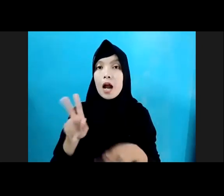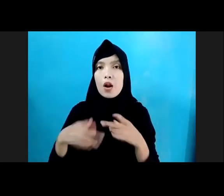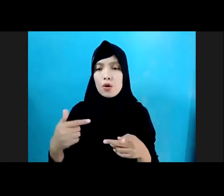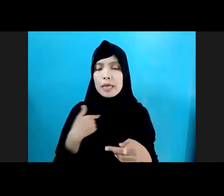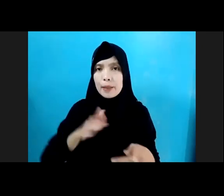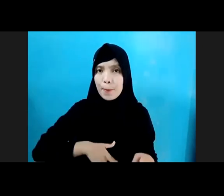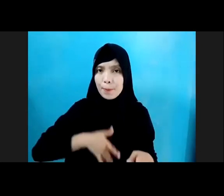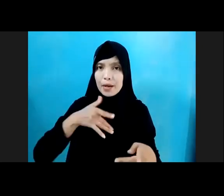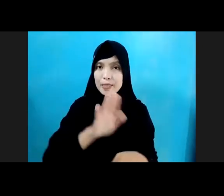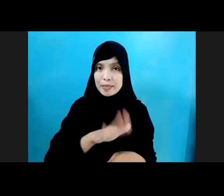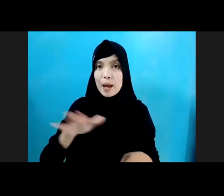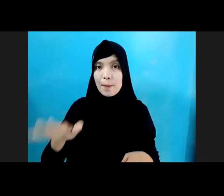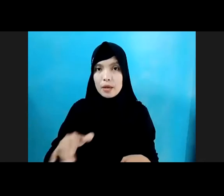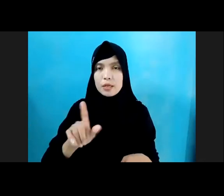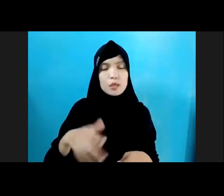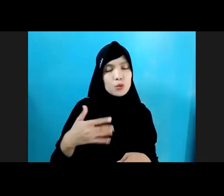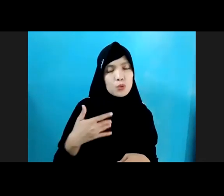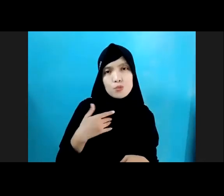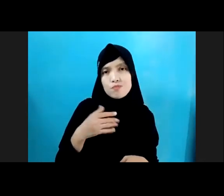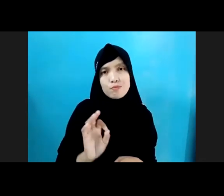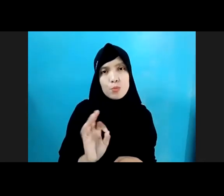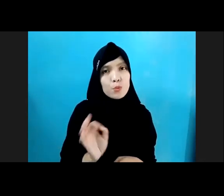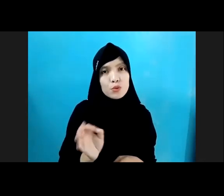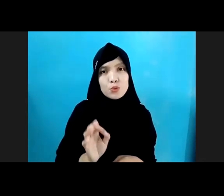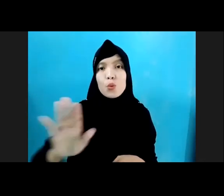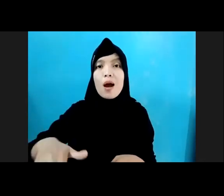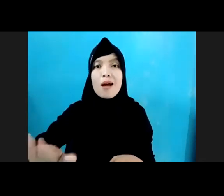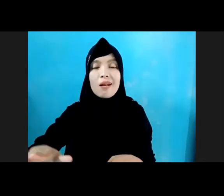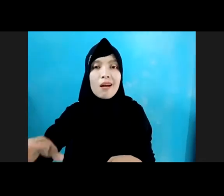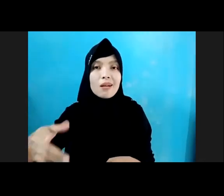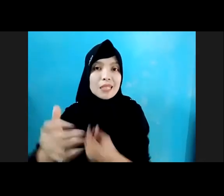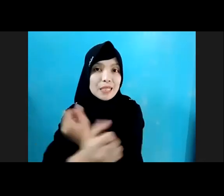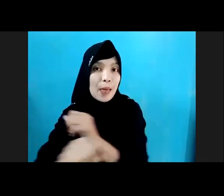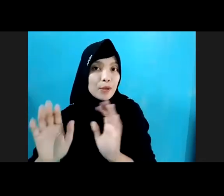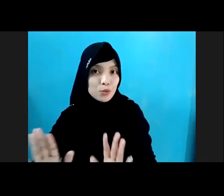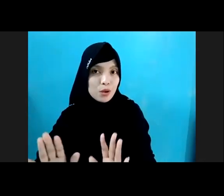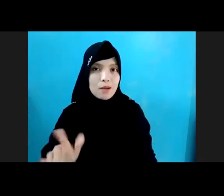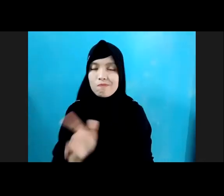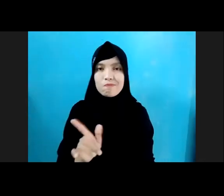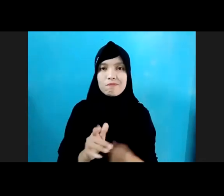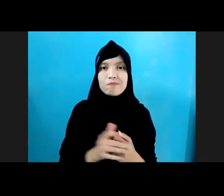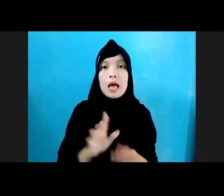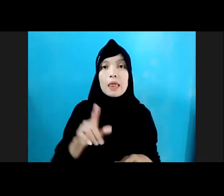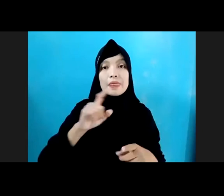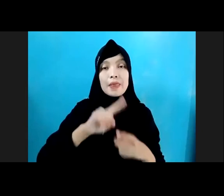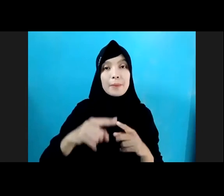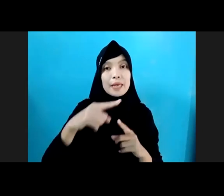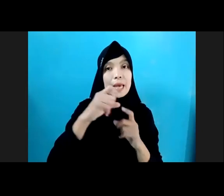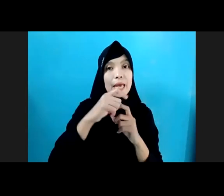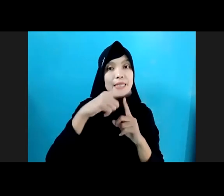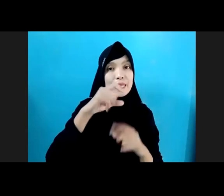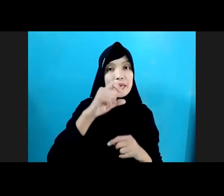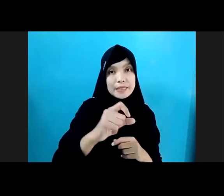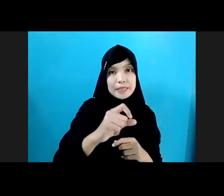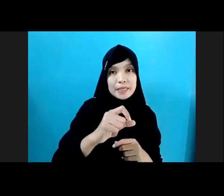Save The Children Is Spending A Lot Of Our Energy And Resources Trying To Work Out With Children How Do You Keep